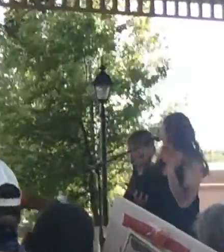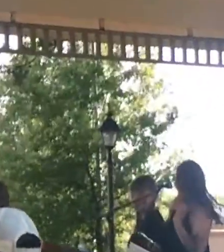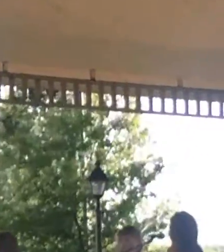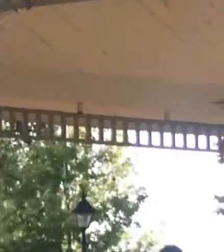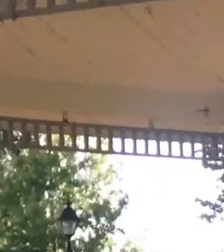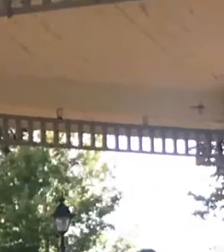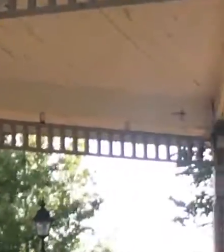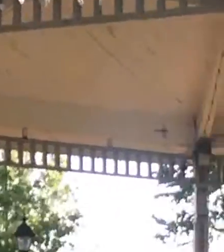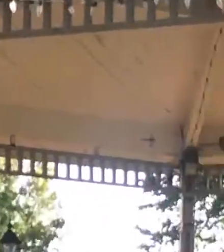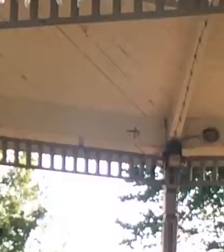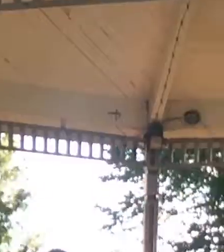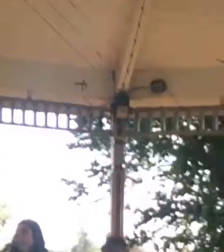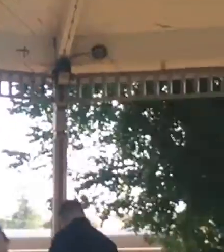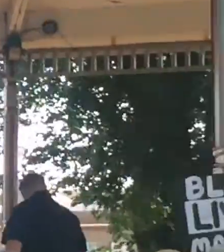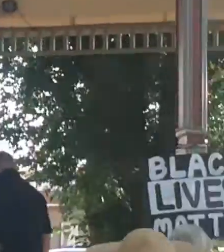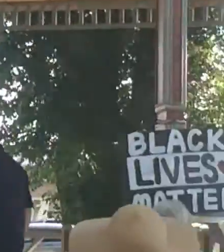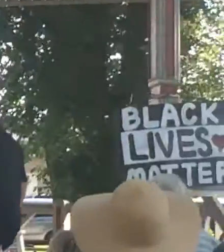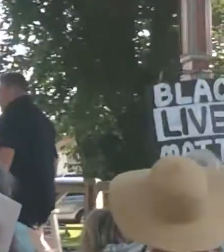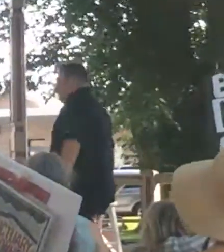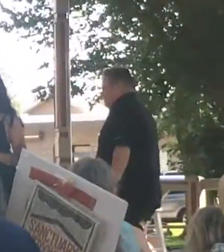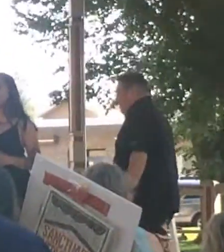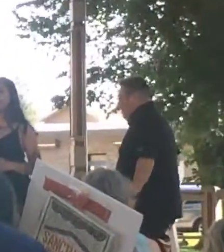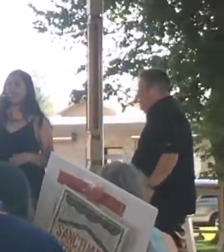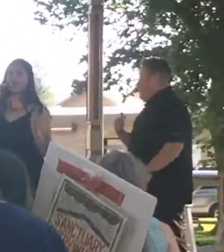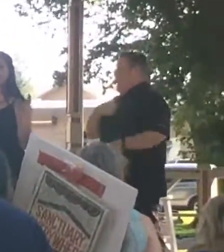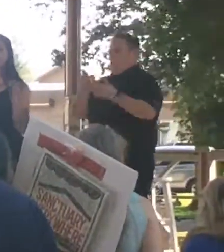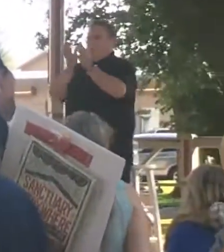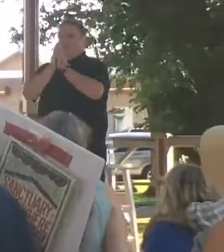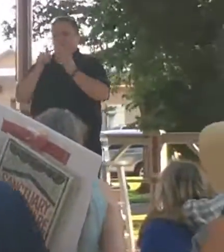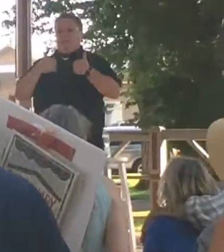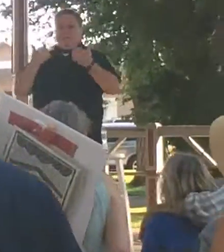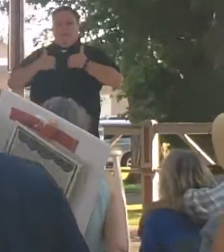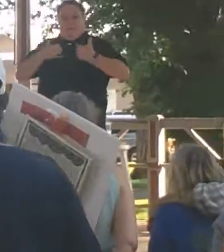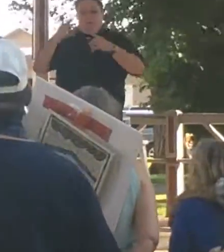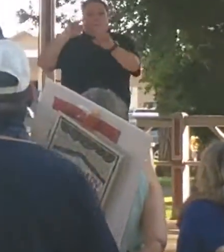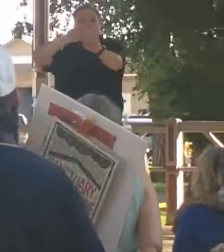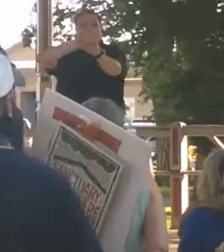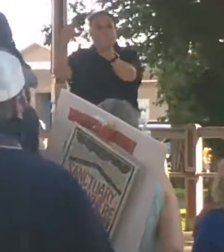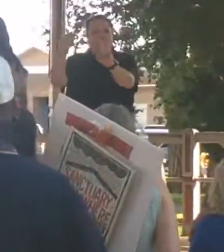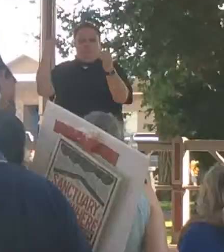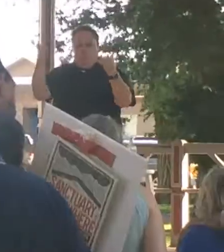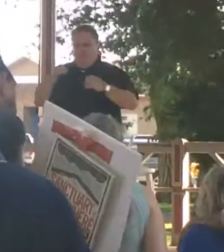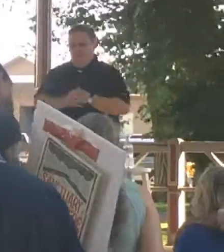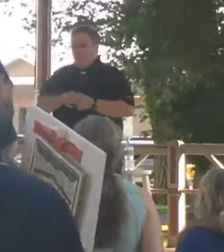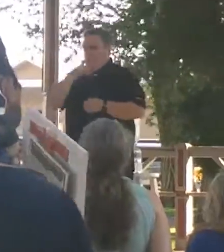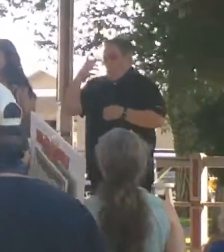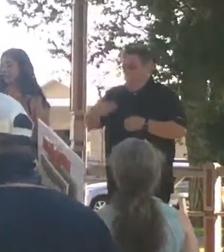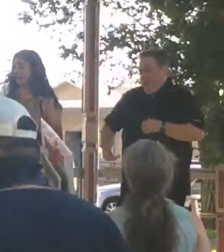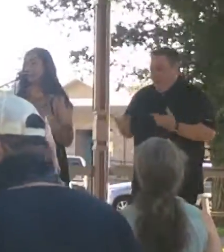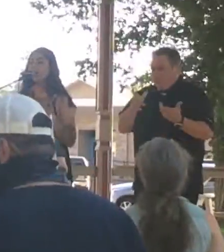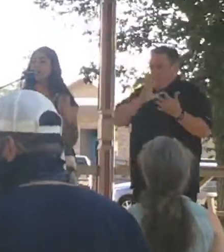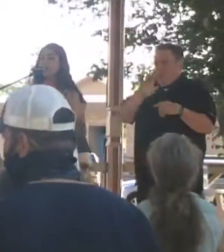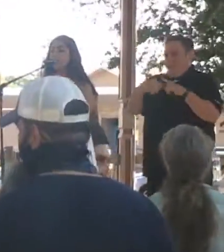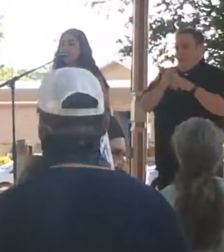Go, Trump! I am! I was asked to give my youthful perspective today, but who am I to